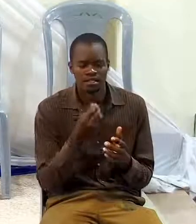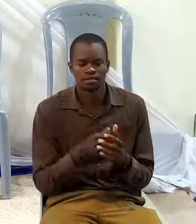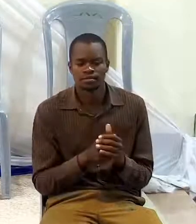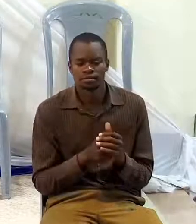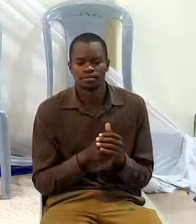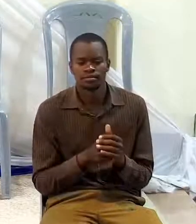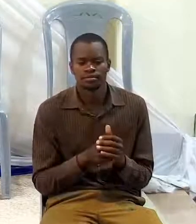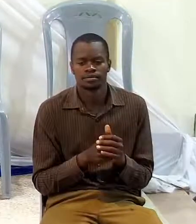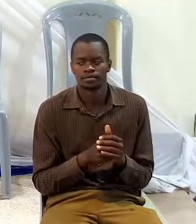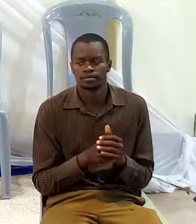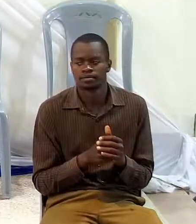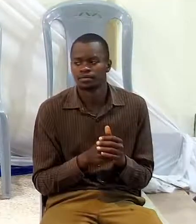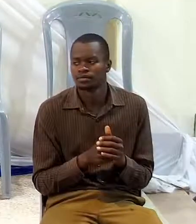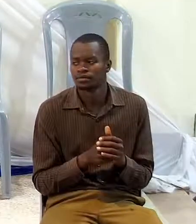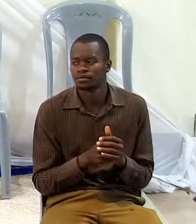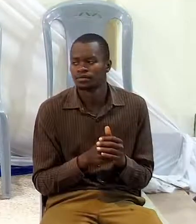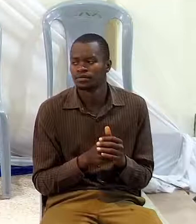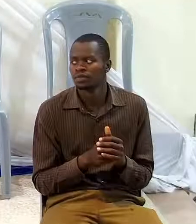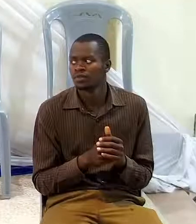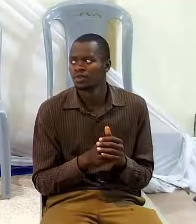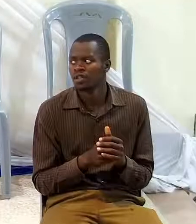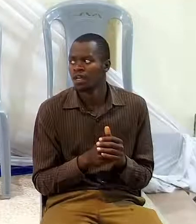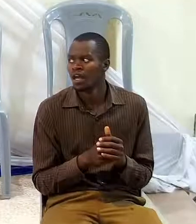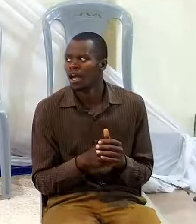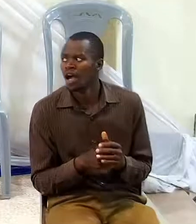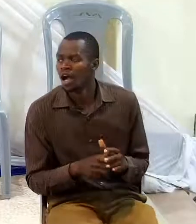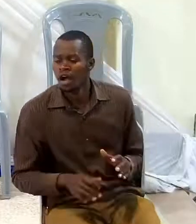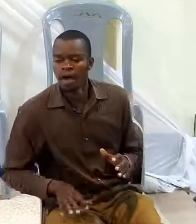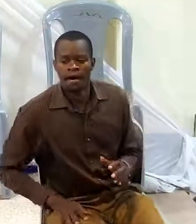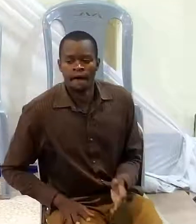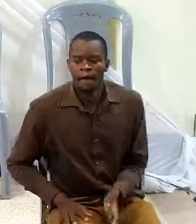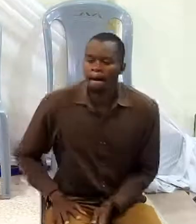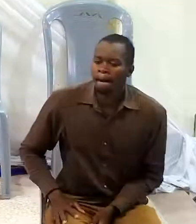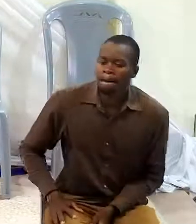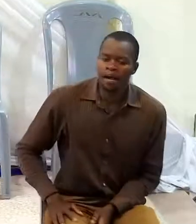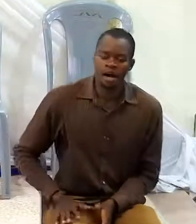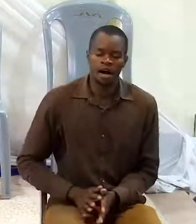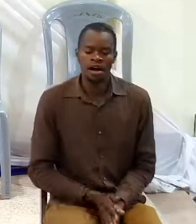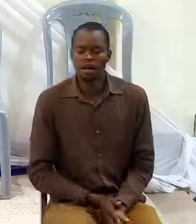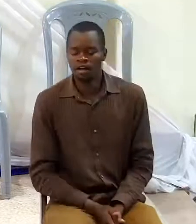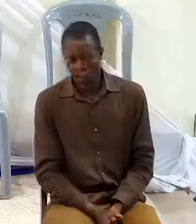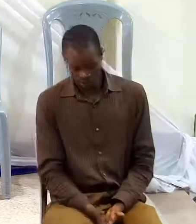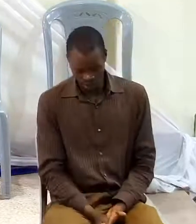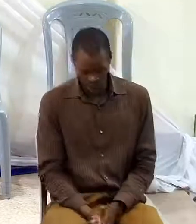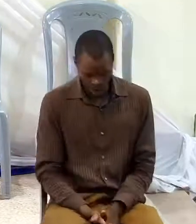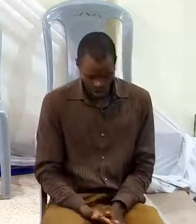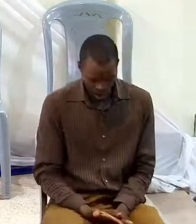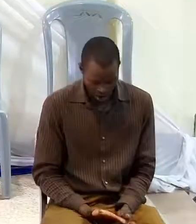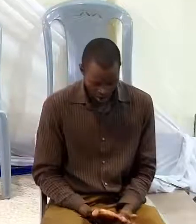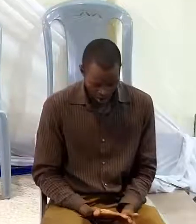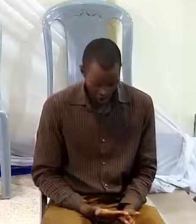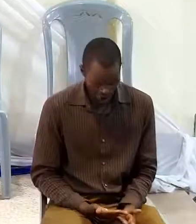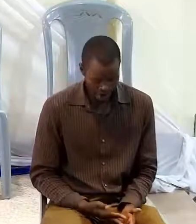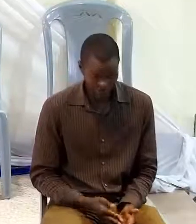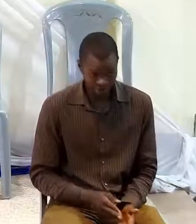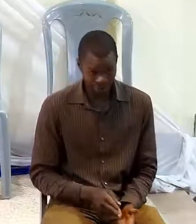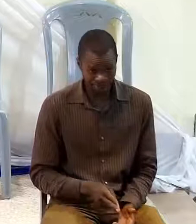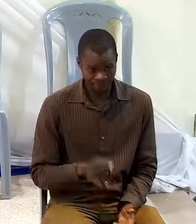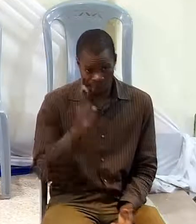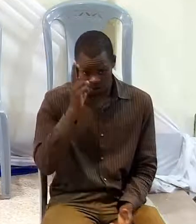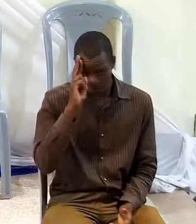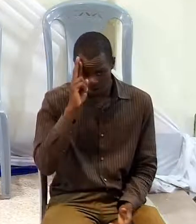reasons, isn't it? And these reasons, they have to be known to